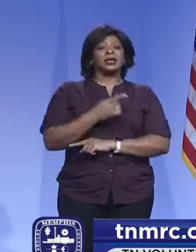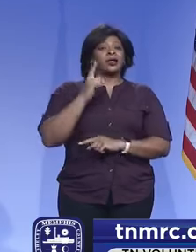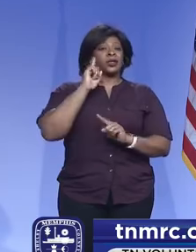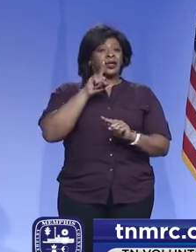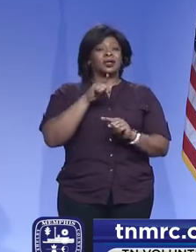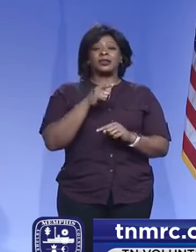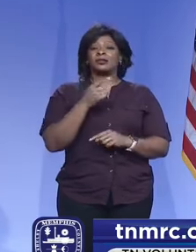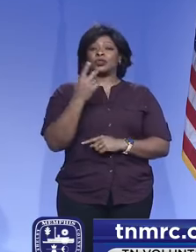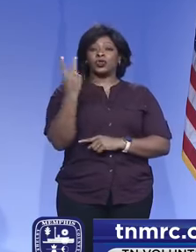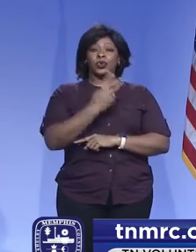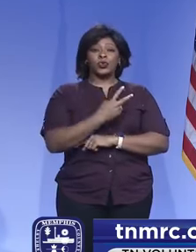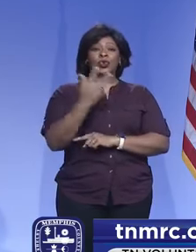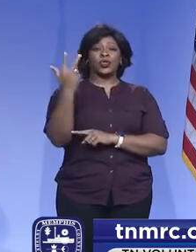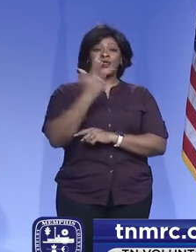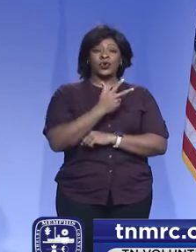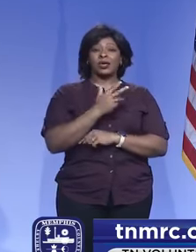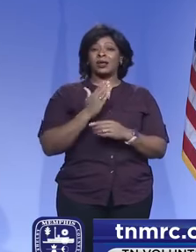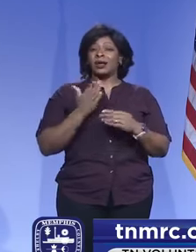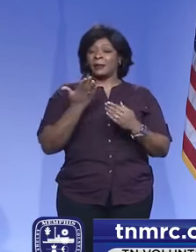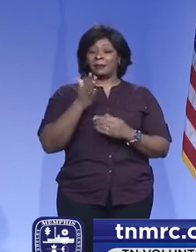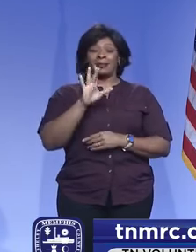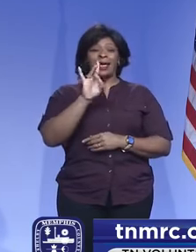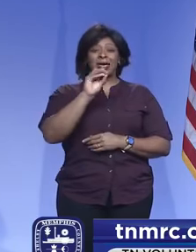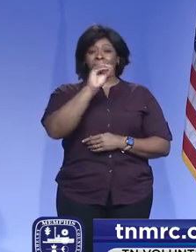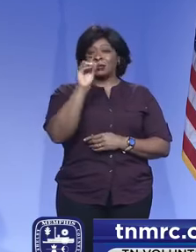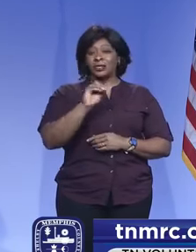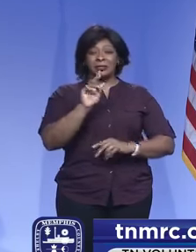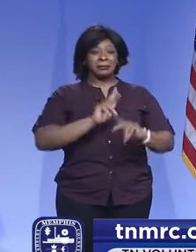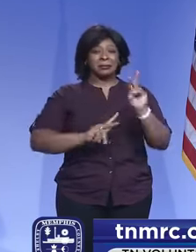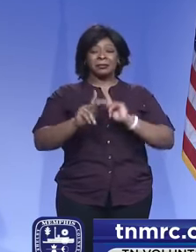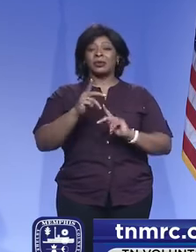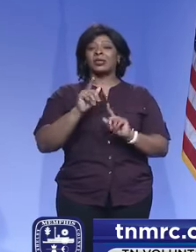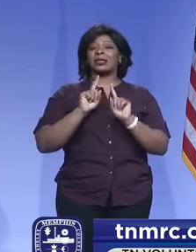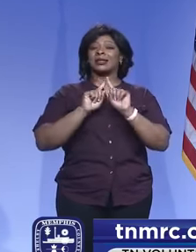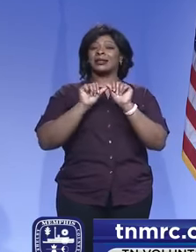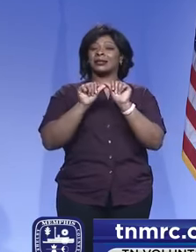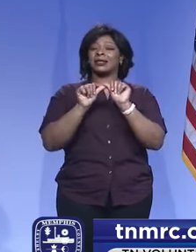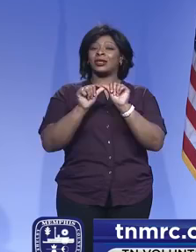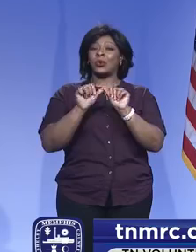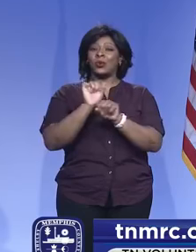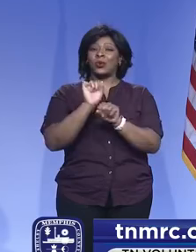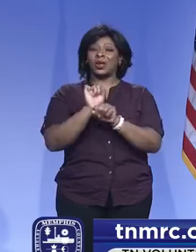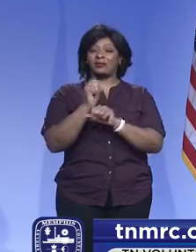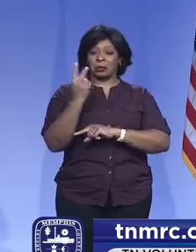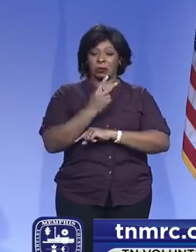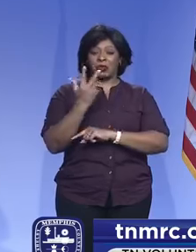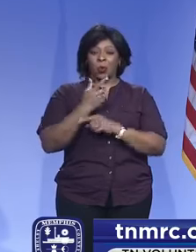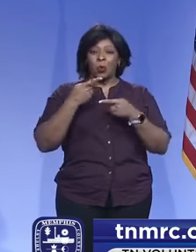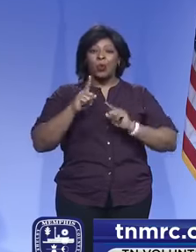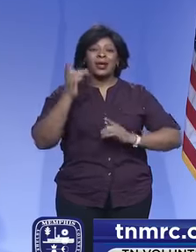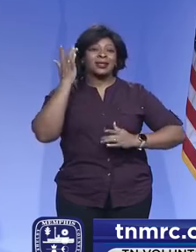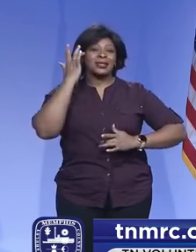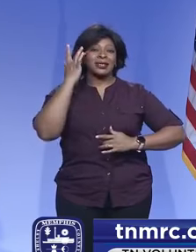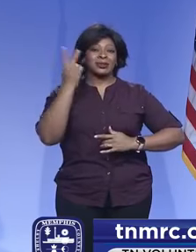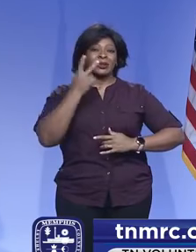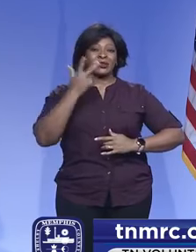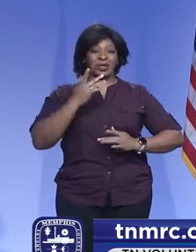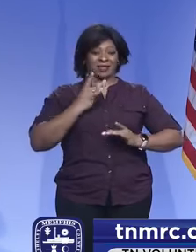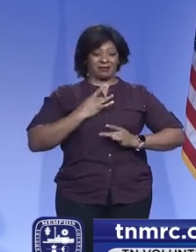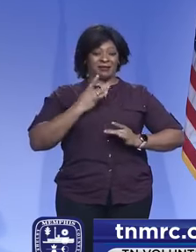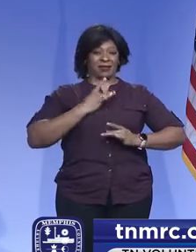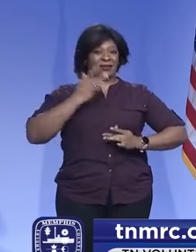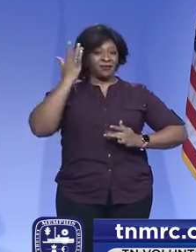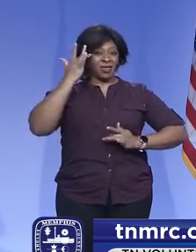to 2 or 3 days, well over 80% of people continue to work while they are infectious and